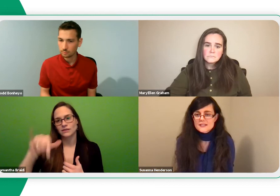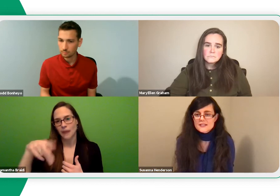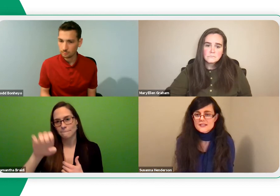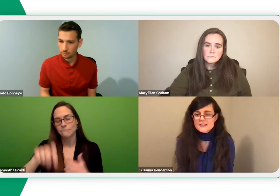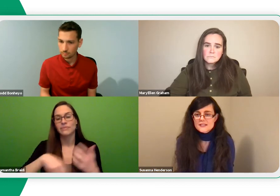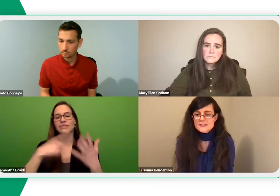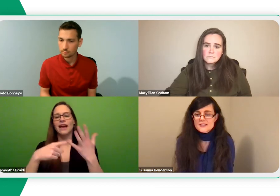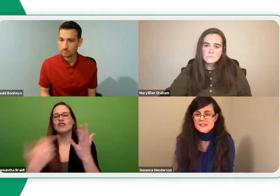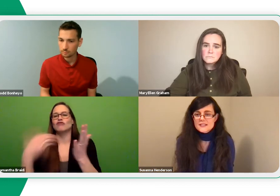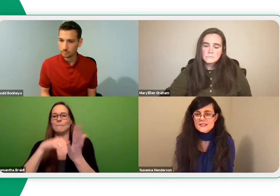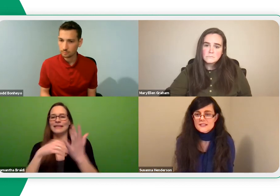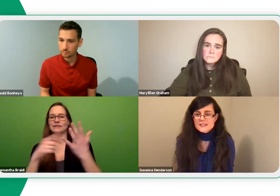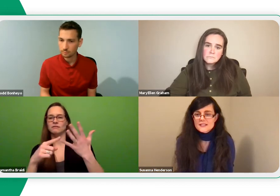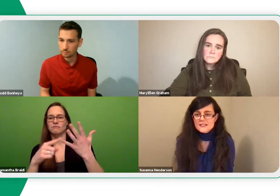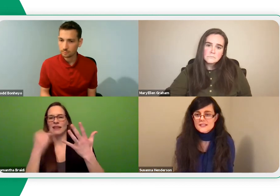ideation,